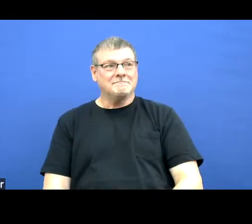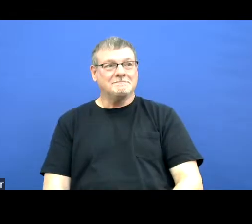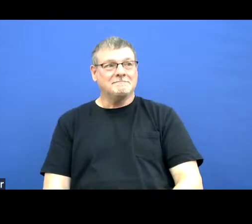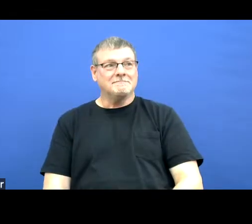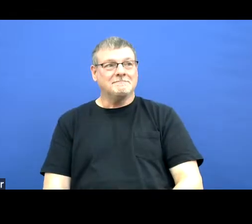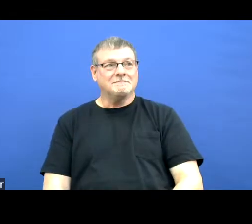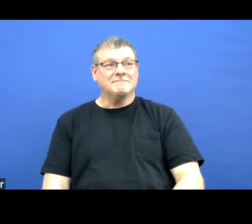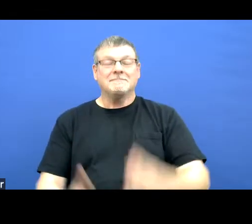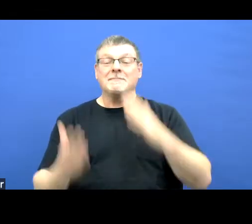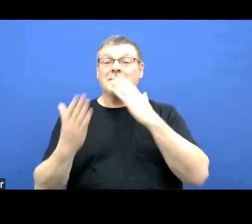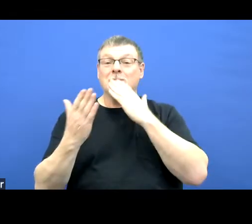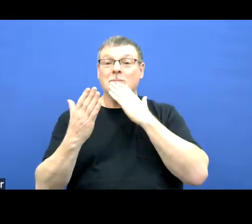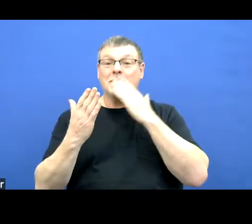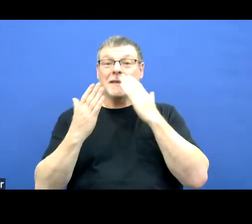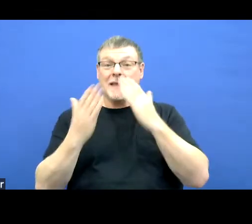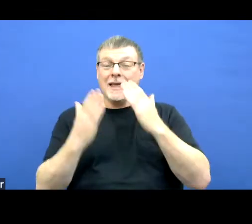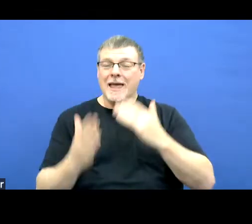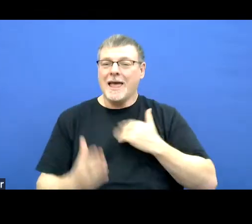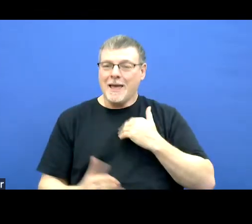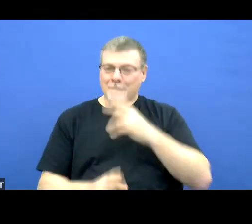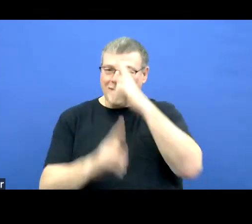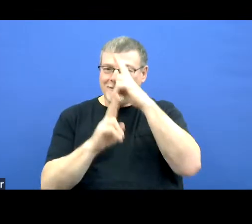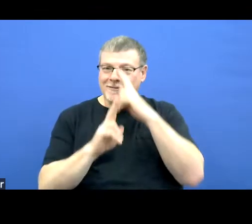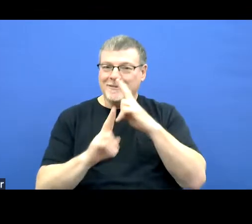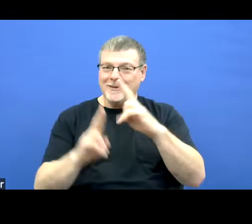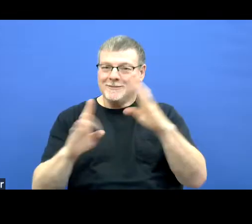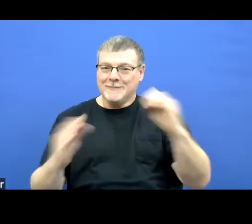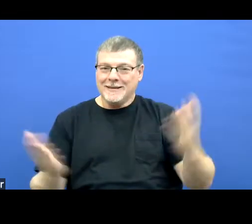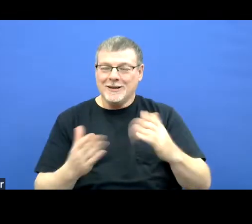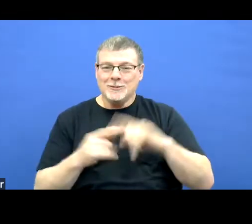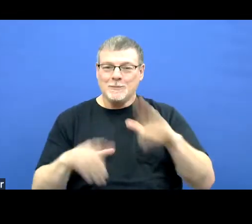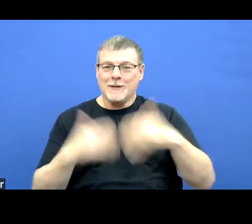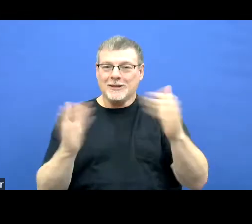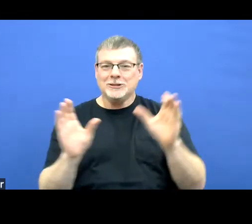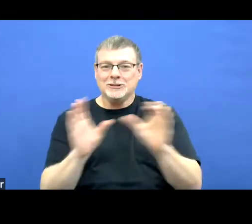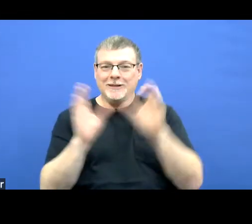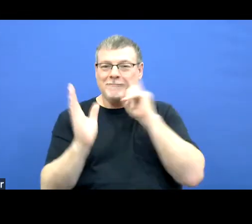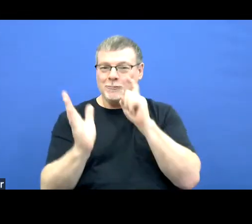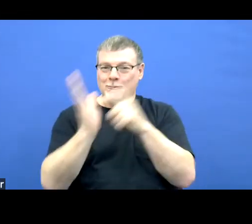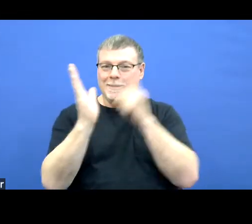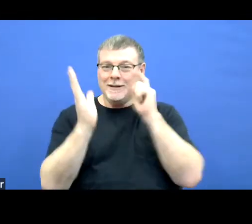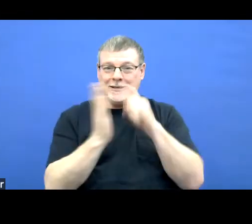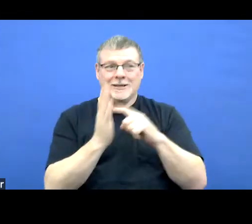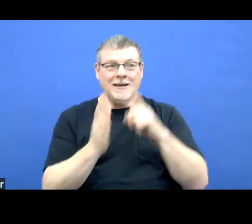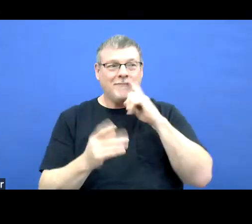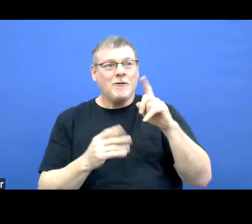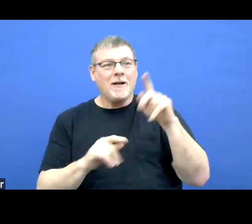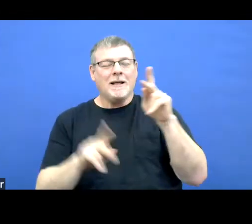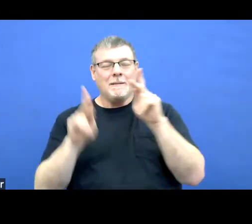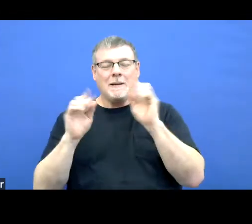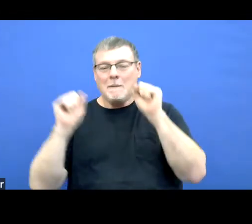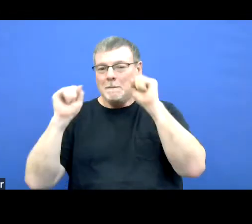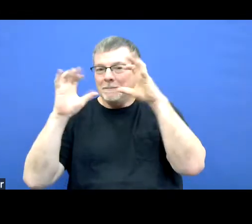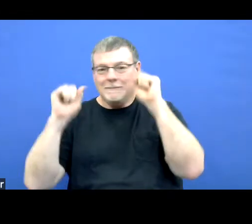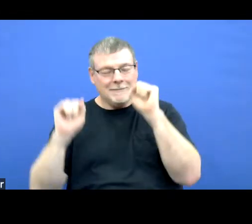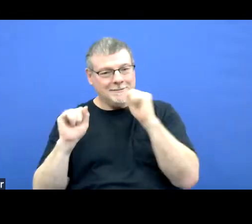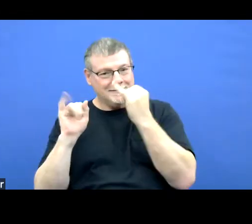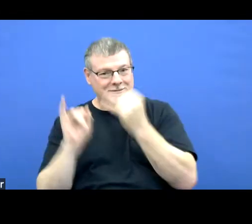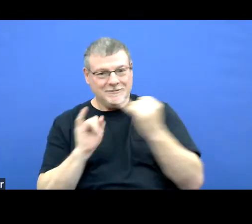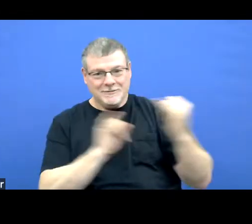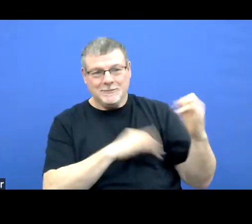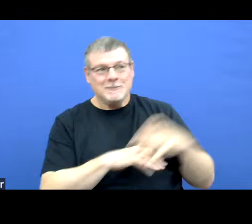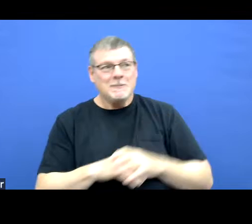Thank you so much. I'm so pleased and honored to be here to be able to provide these certificates of recognition for all of these amazing individuals.